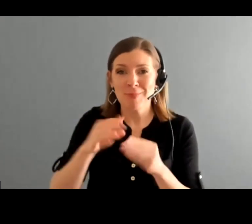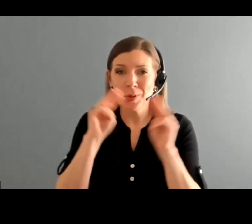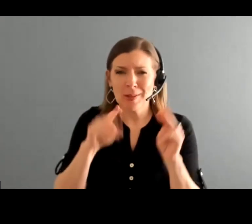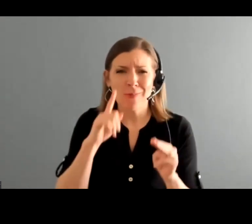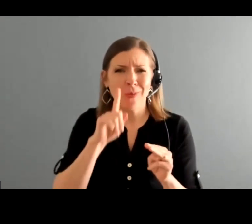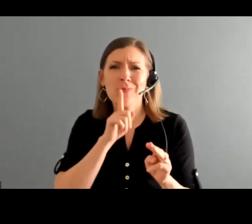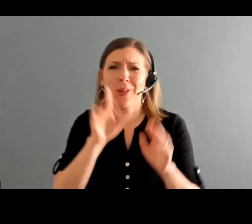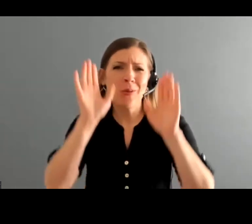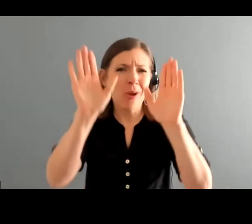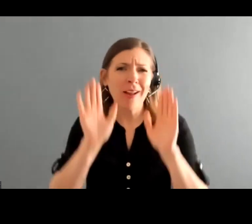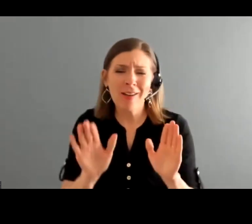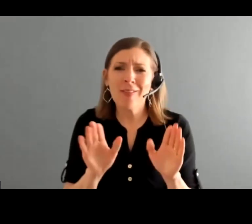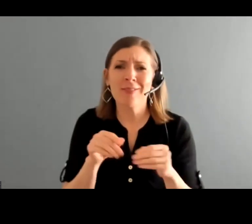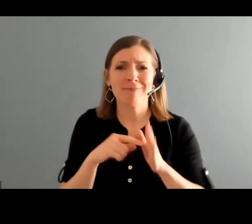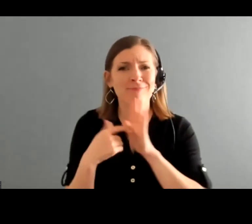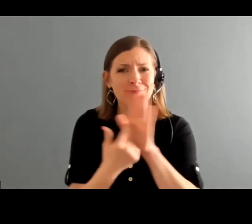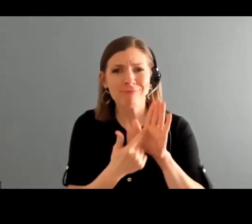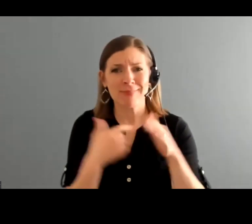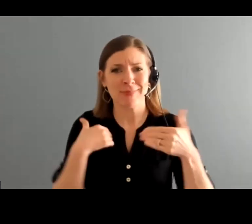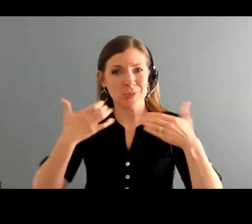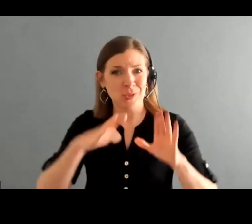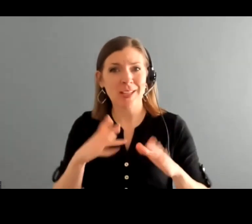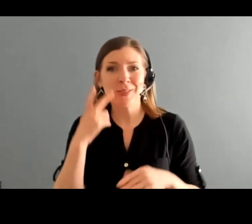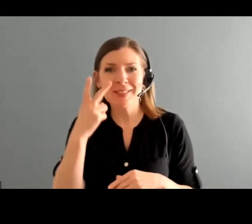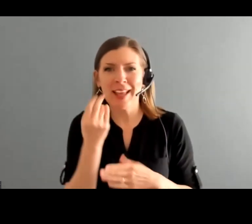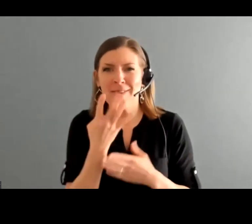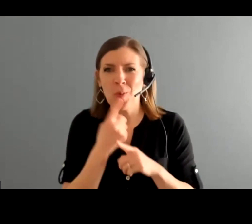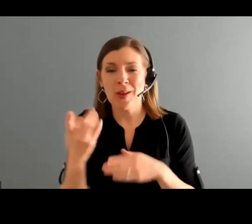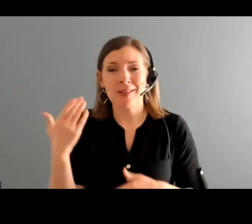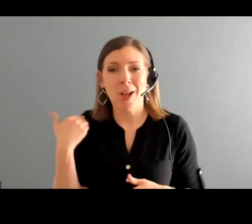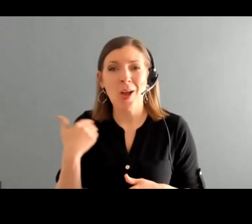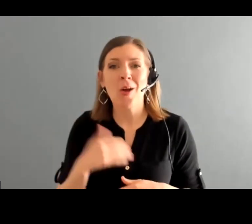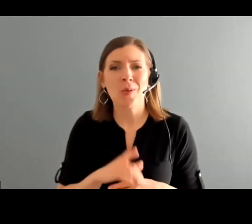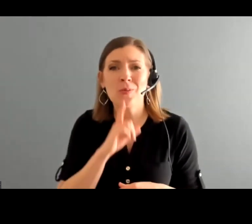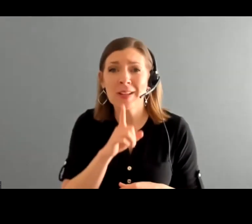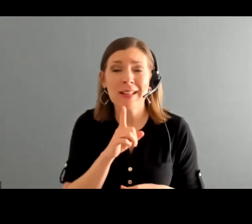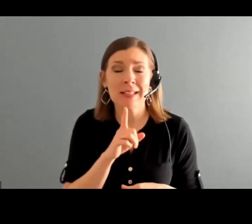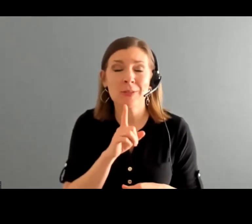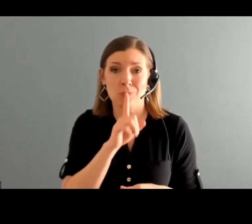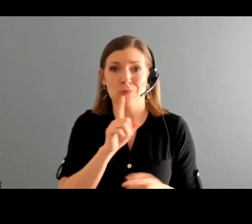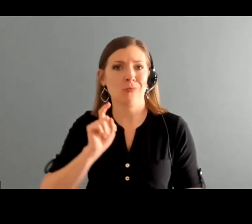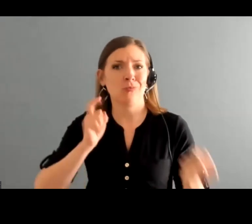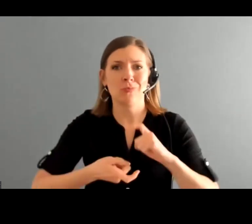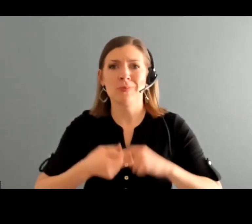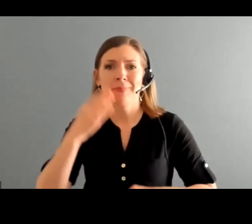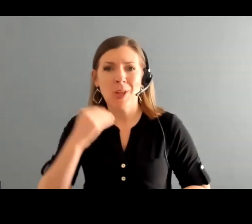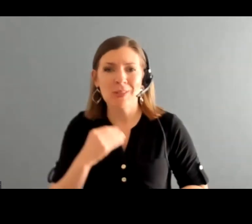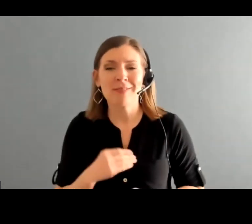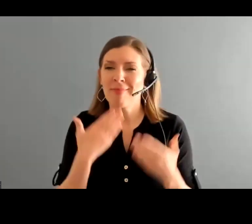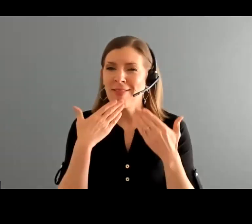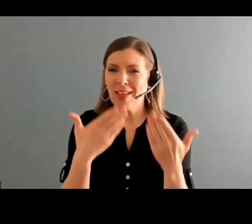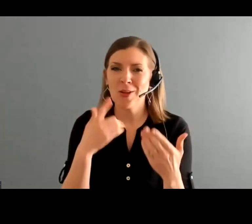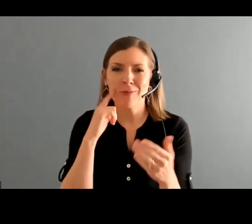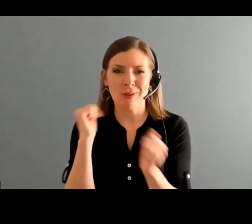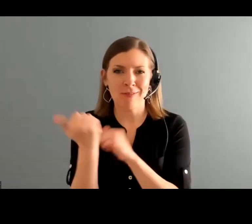wonderful exhibition, which I had a chance to see a few weeks ago, and it is truly transformative. So thank you